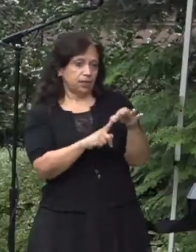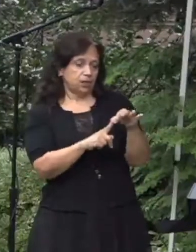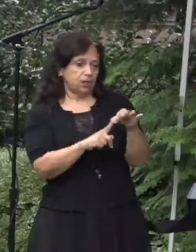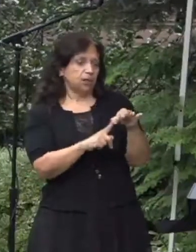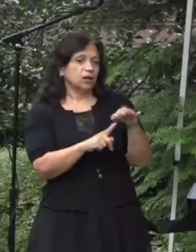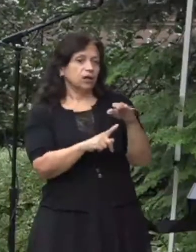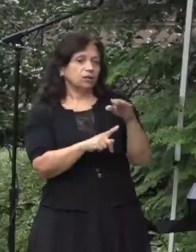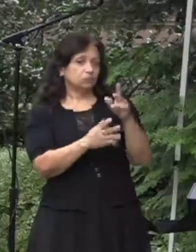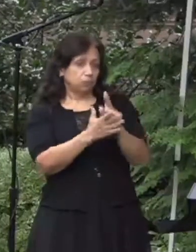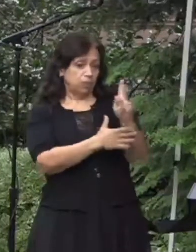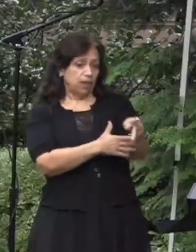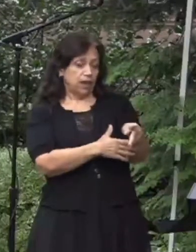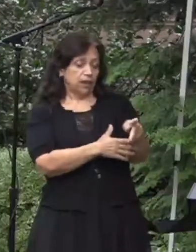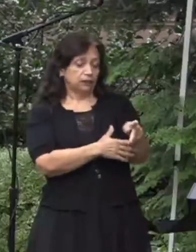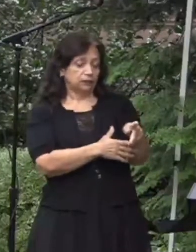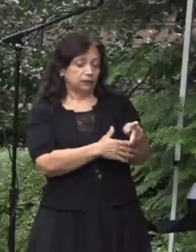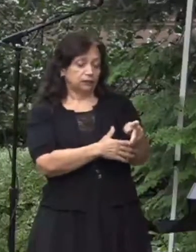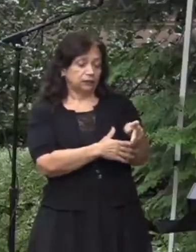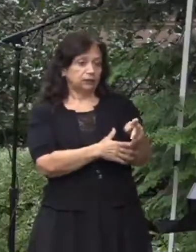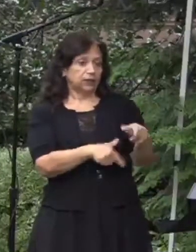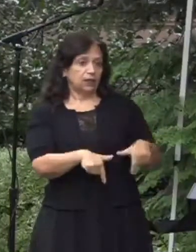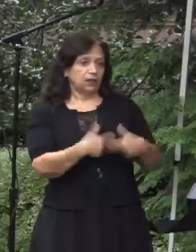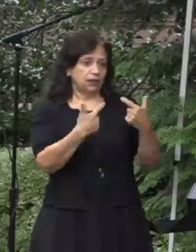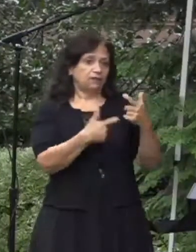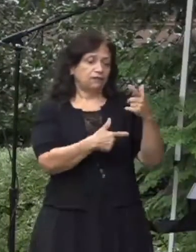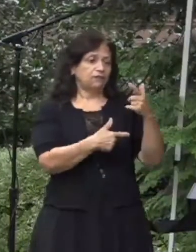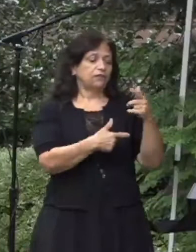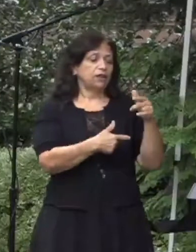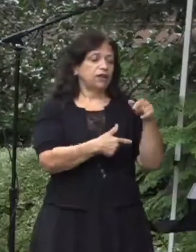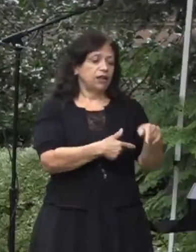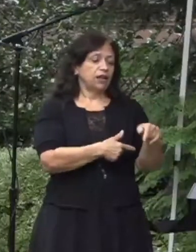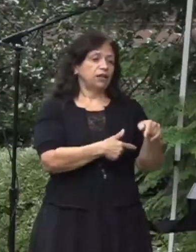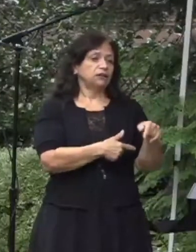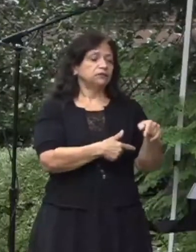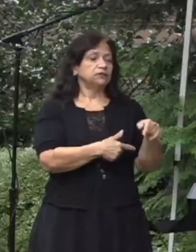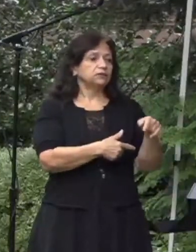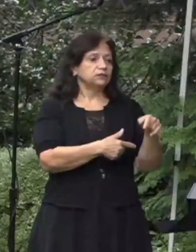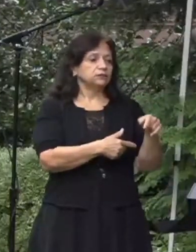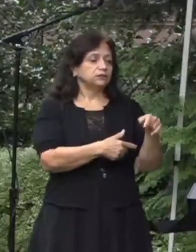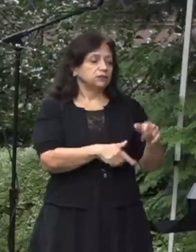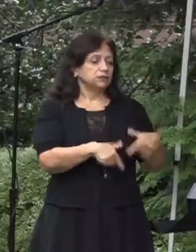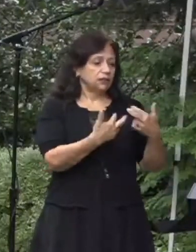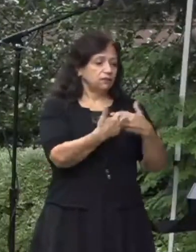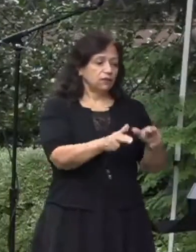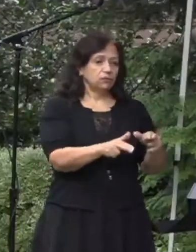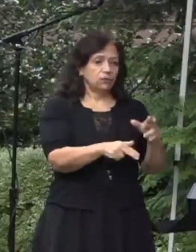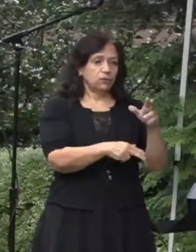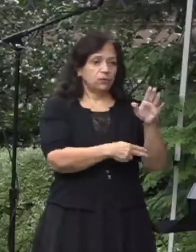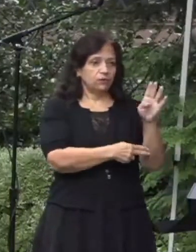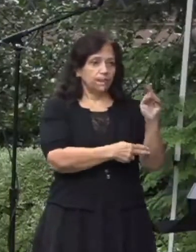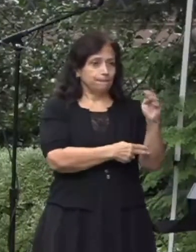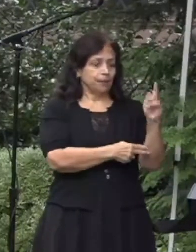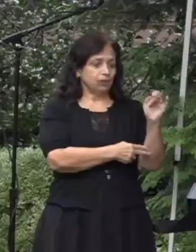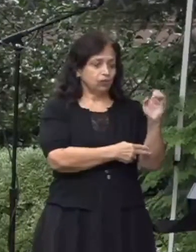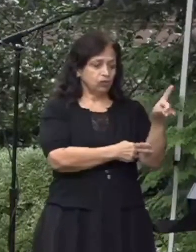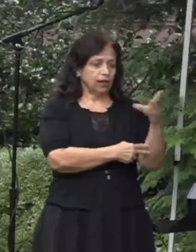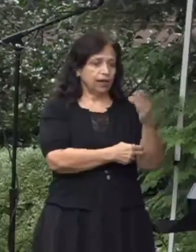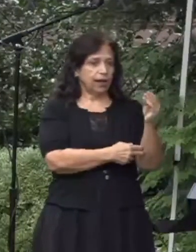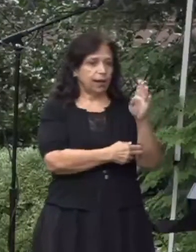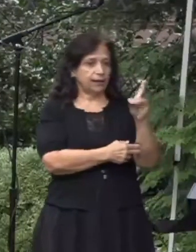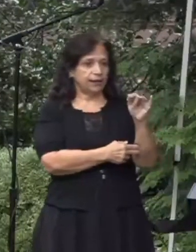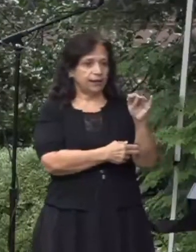elephant ear plant lived in Mildred and Dale Busey's living room. This strong